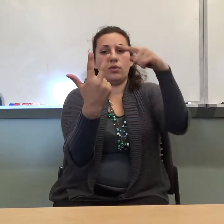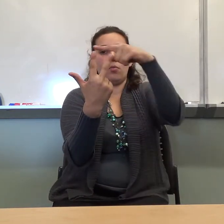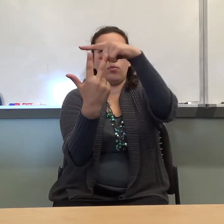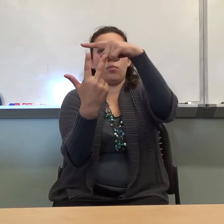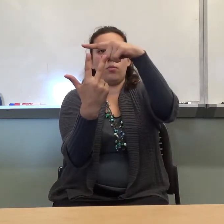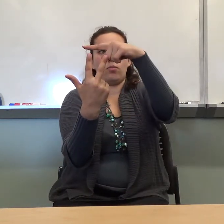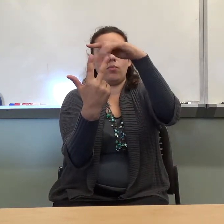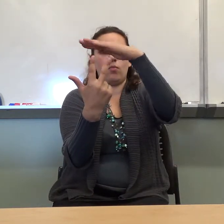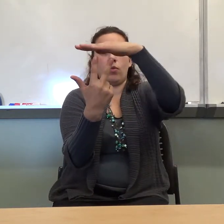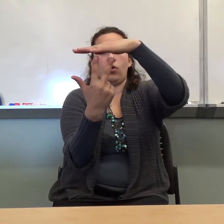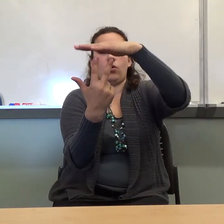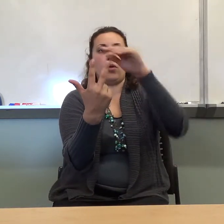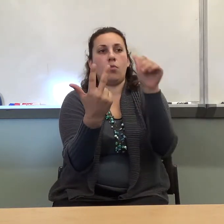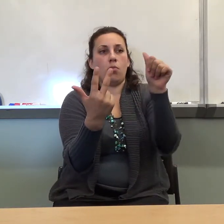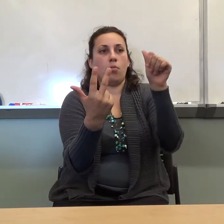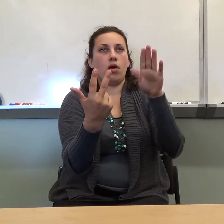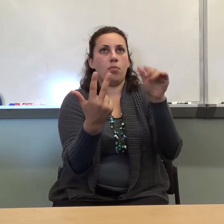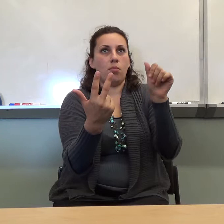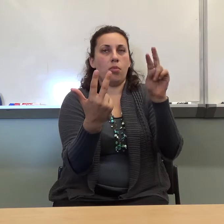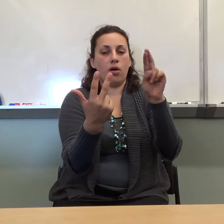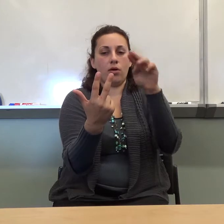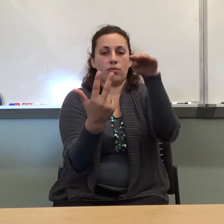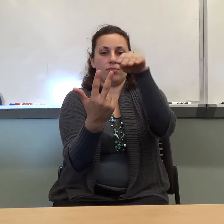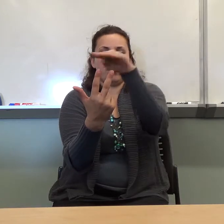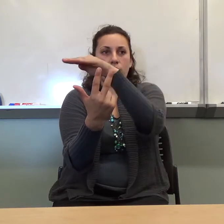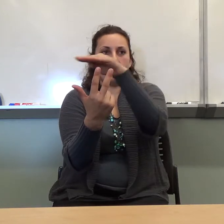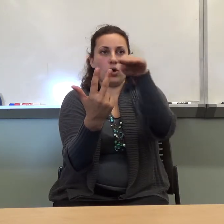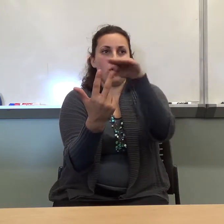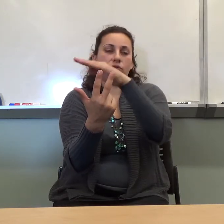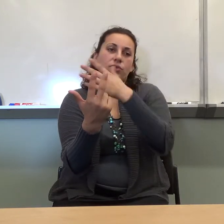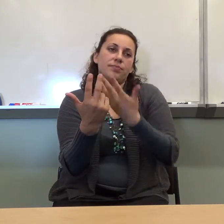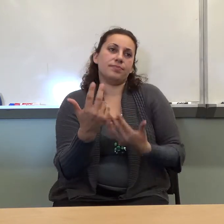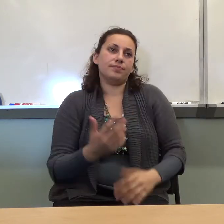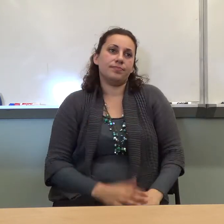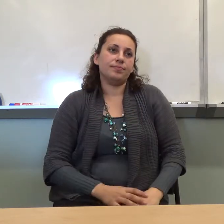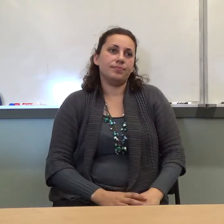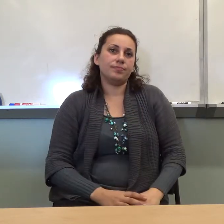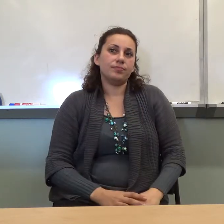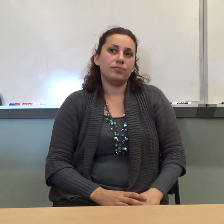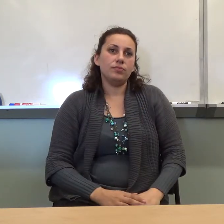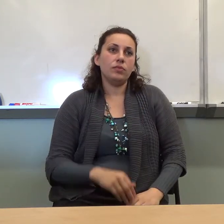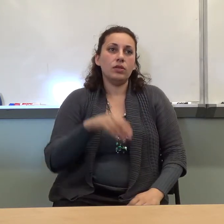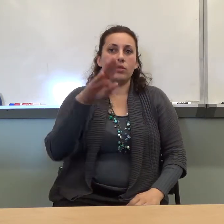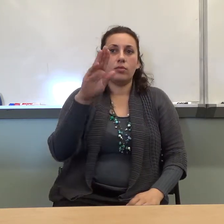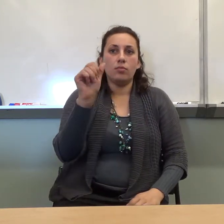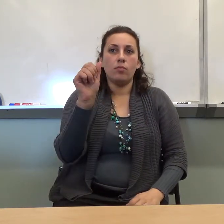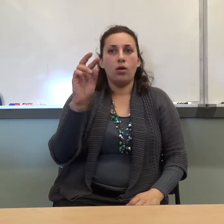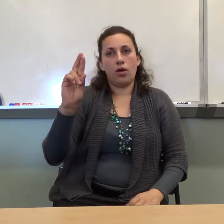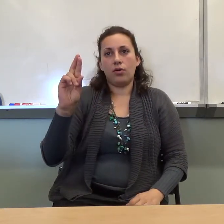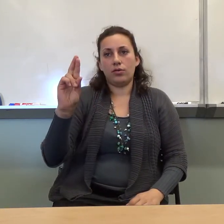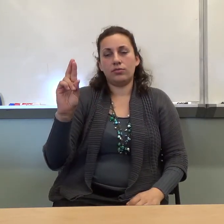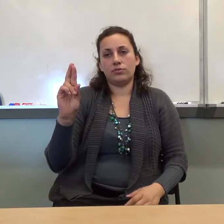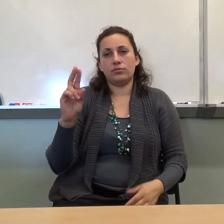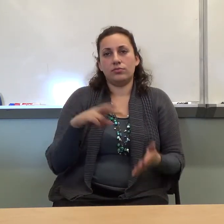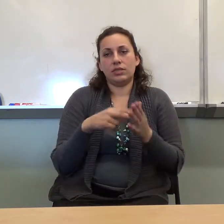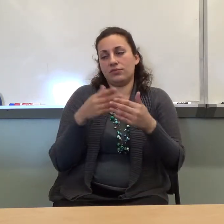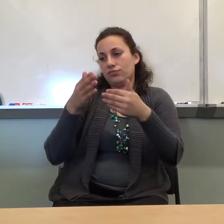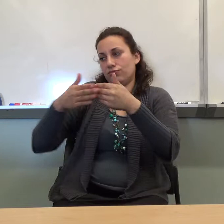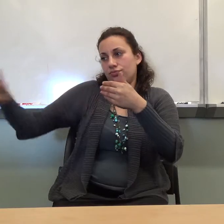And that's it. That's a mathematical notation, that bar thing. No one outside this room is going to understand it, but